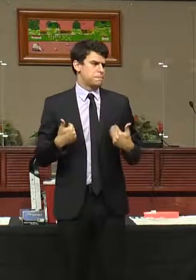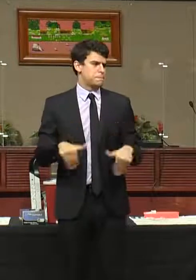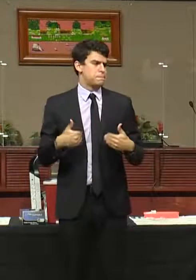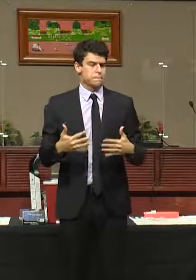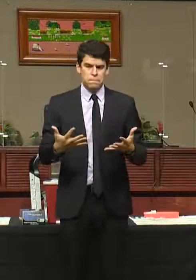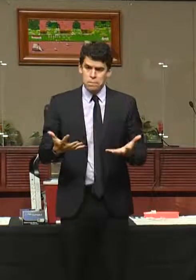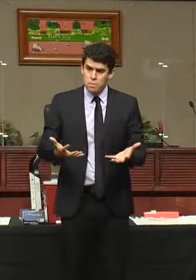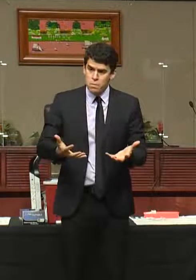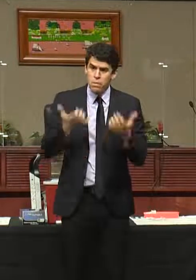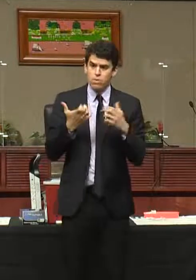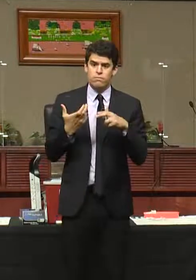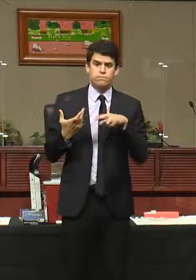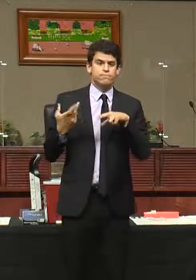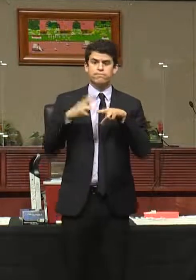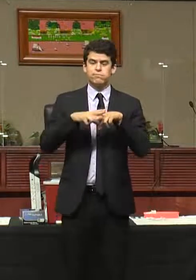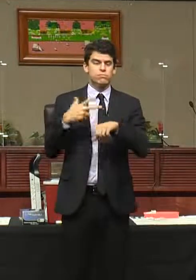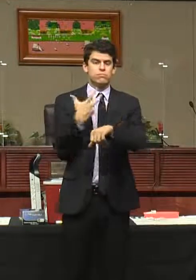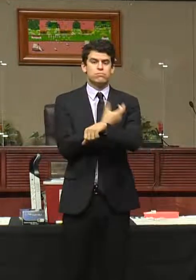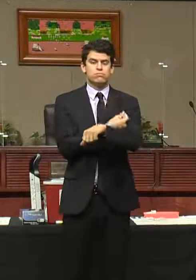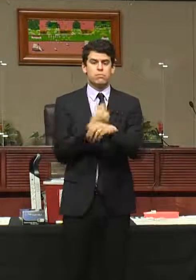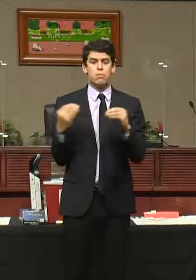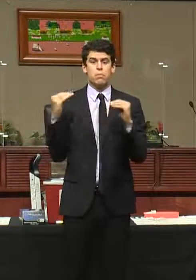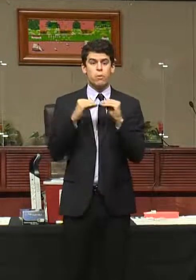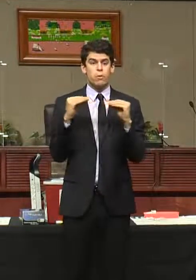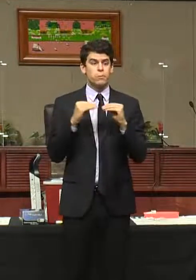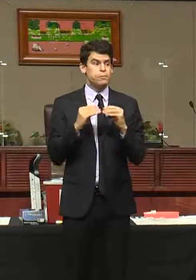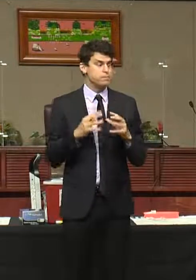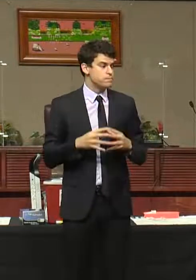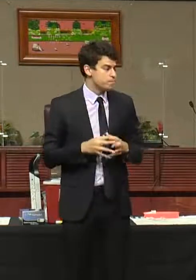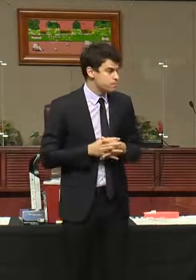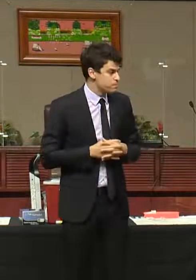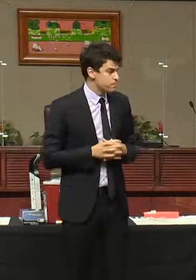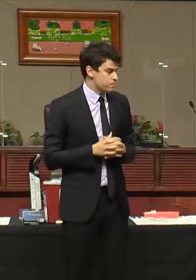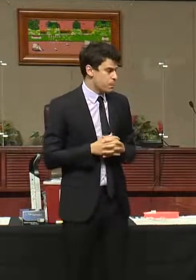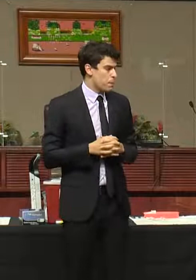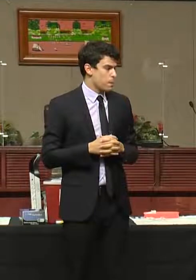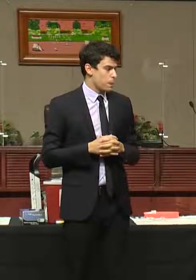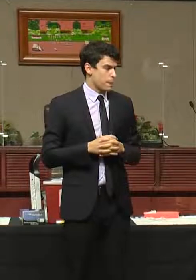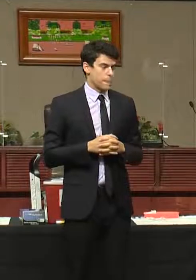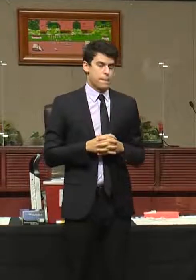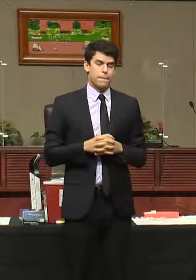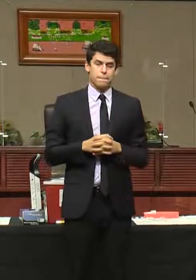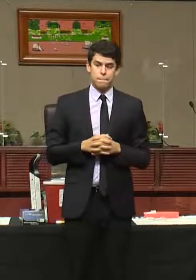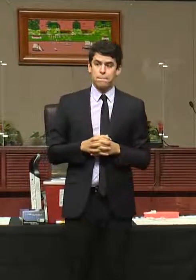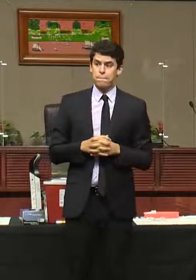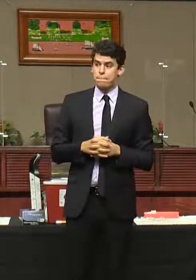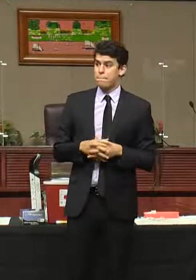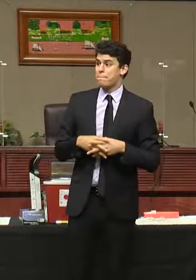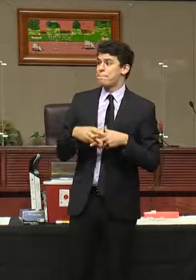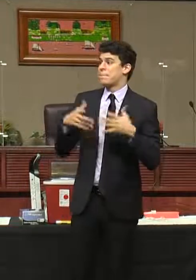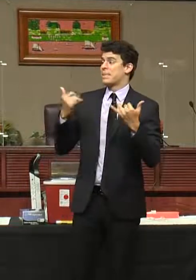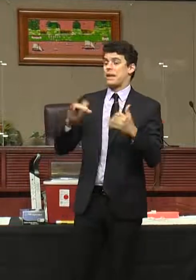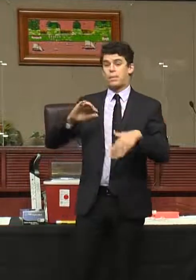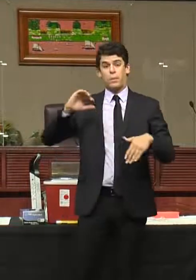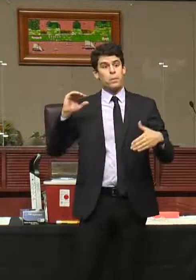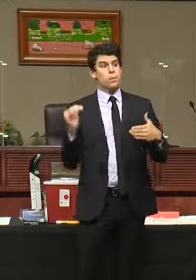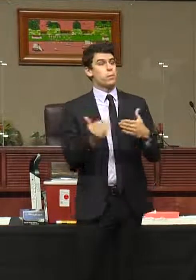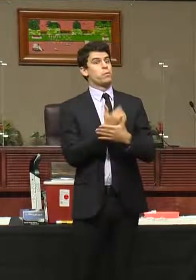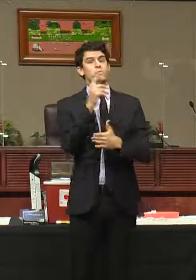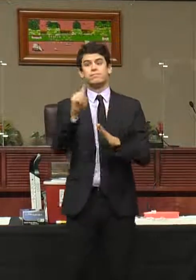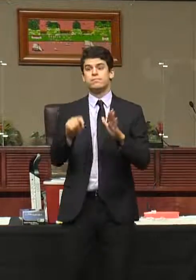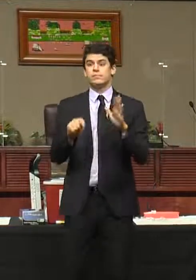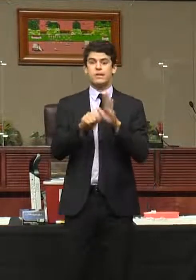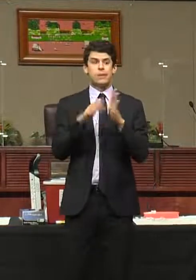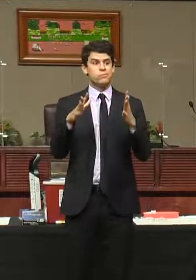those vaccination rates. As we come into a new era of being vaccinated and the possibility